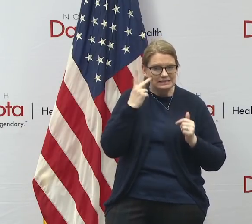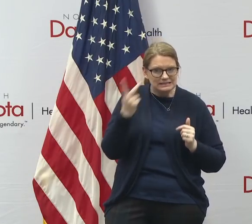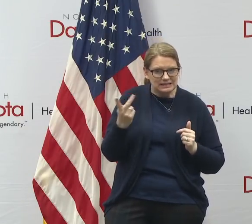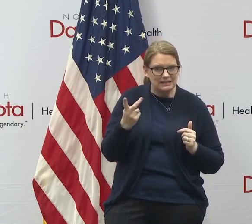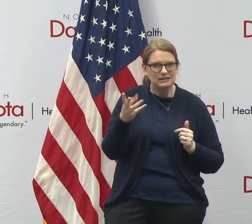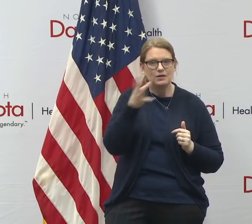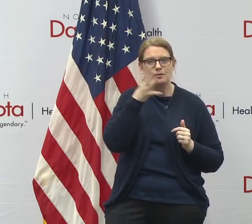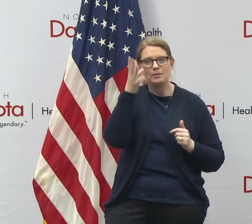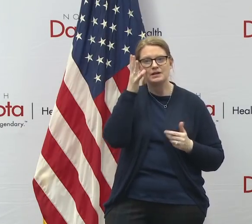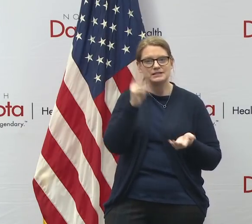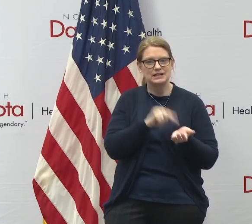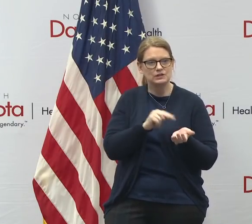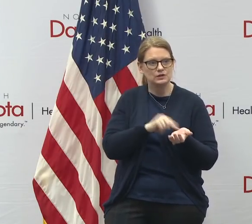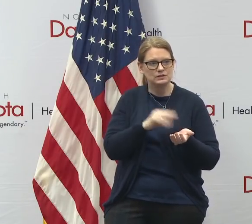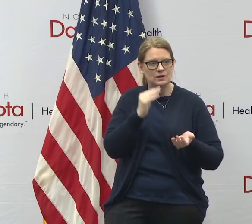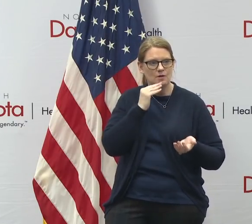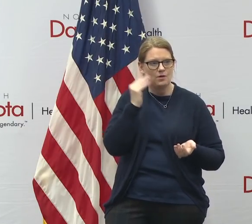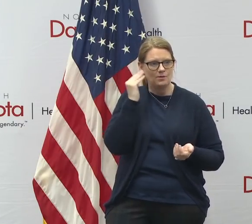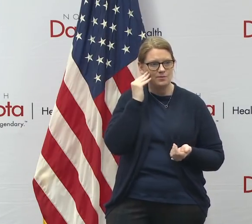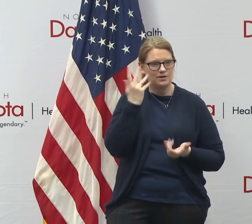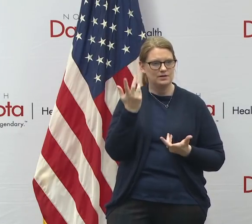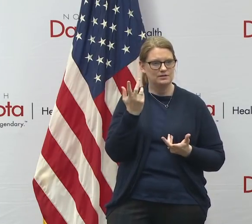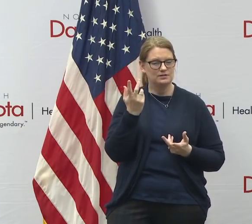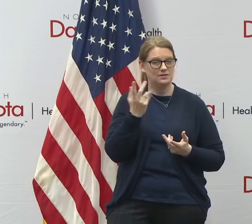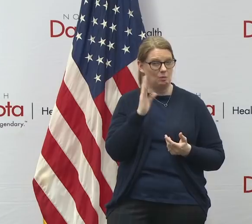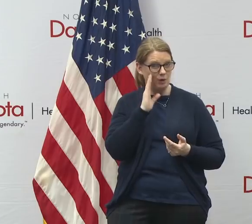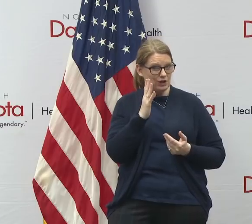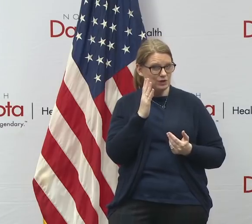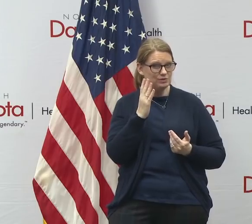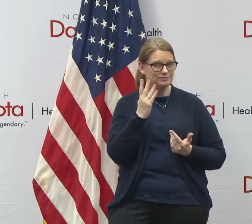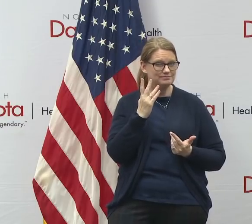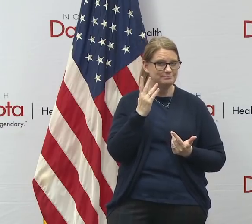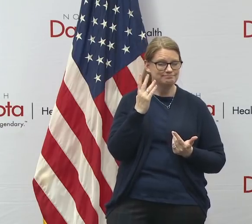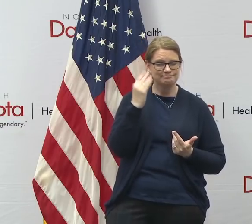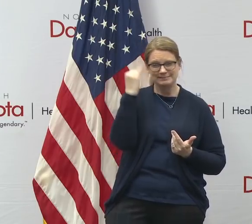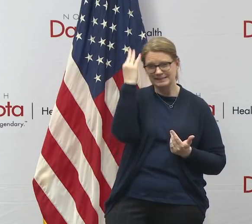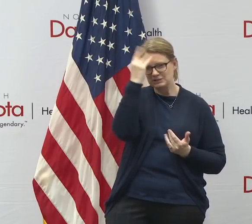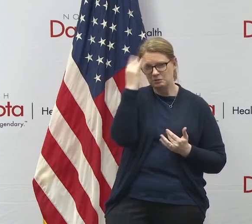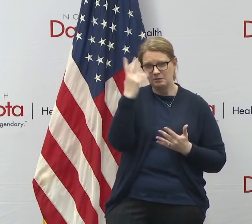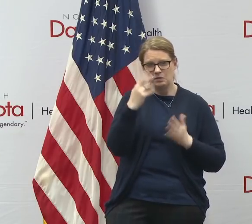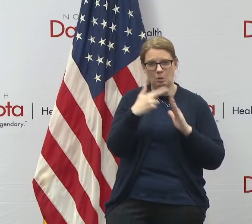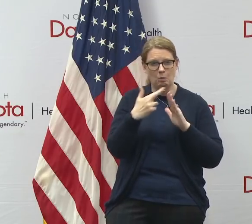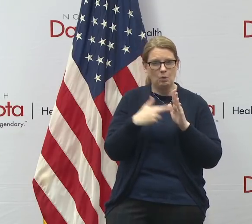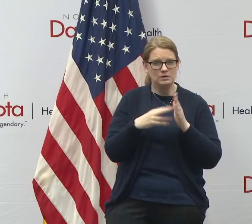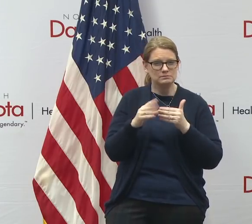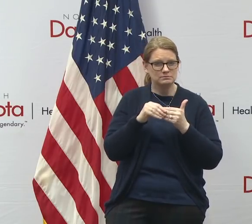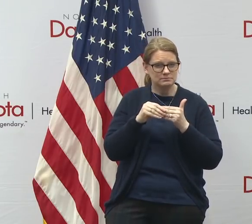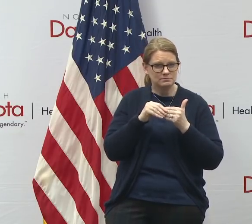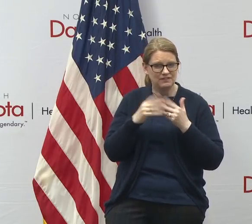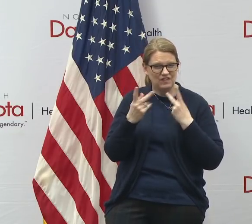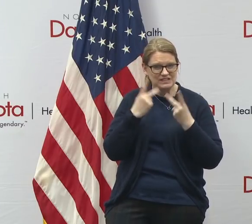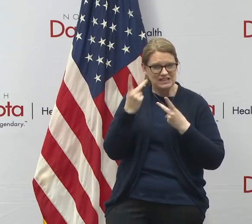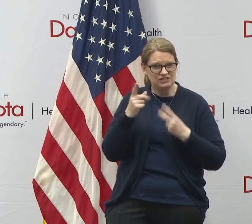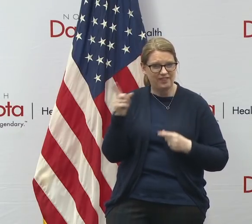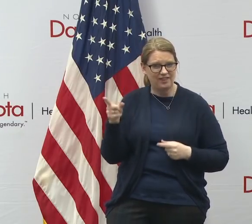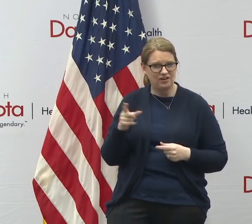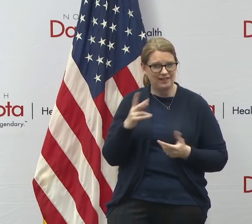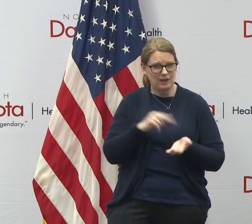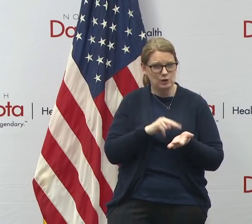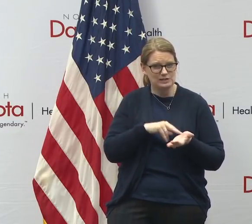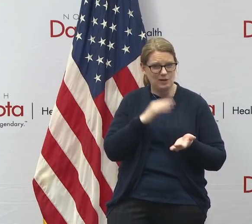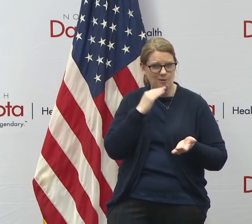nursing homes. They were wondering if you are considering maybe relaxing the rules for visitation to nursing